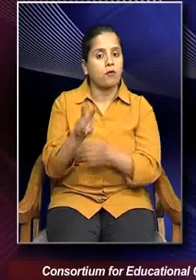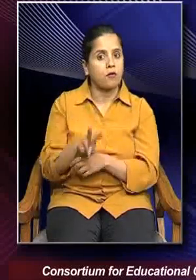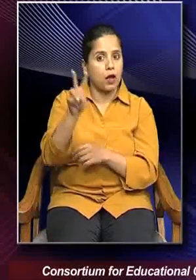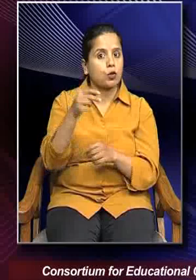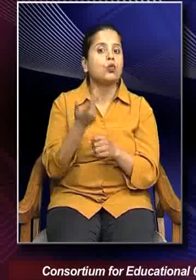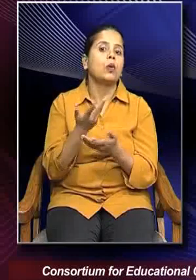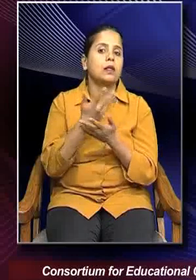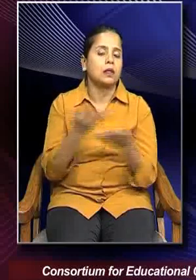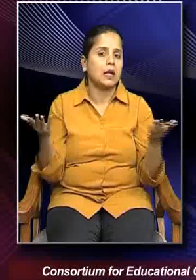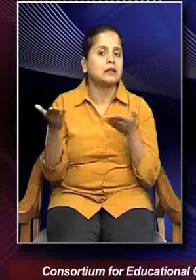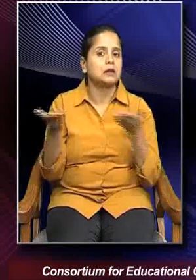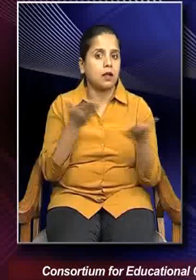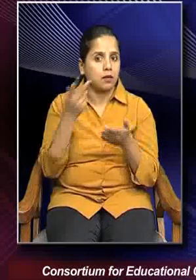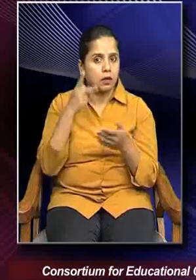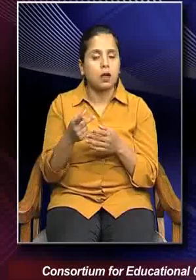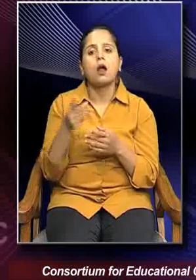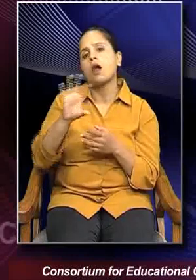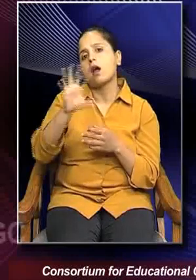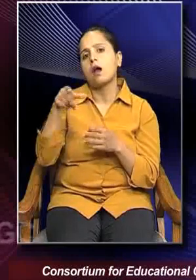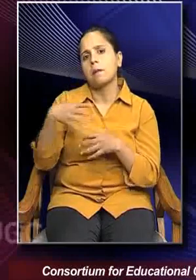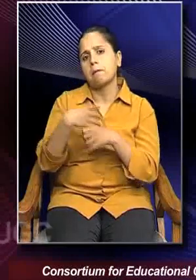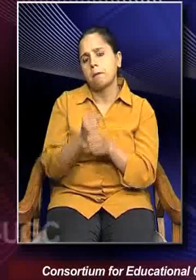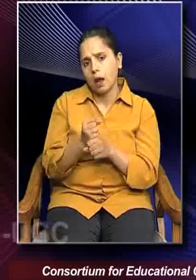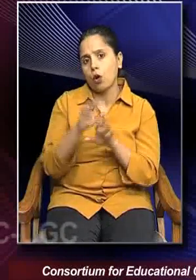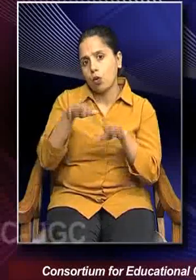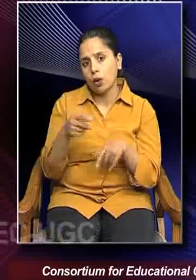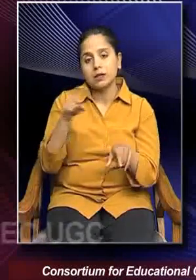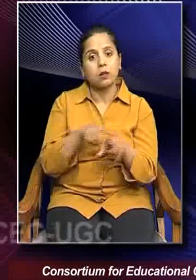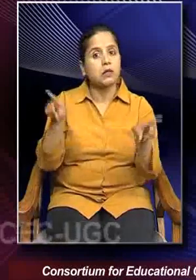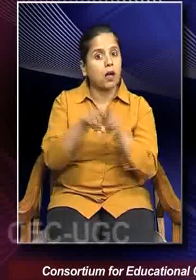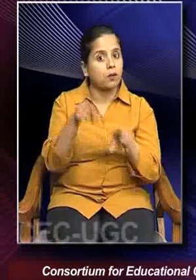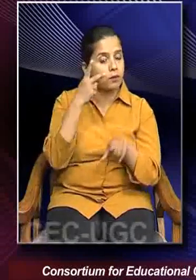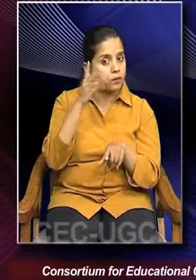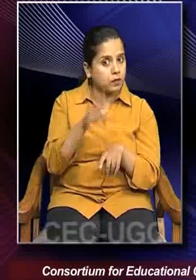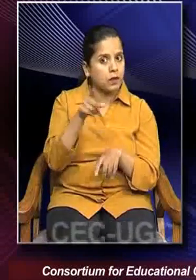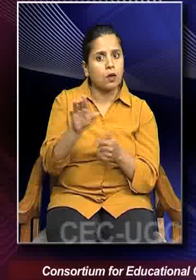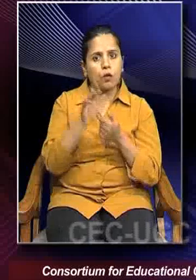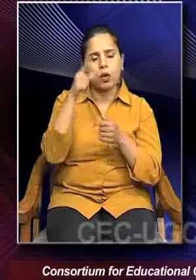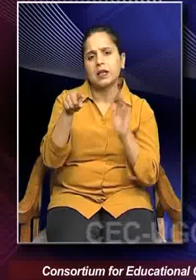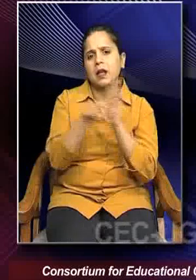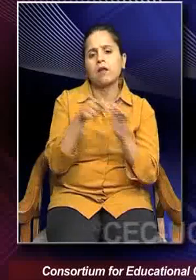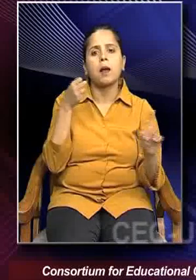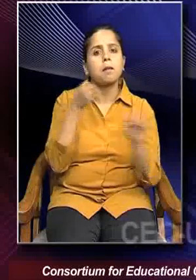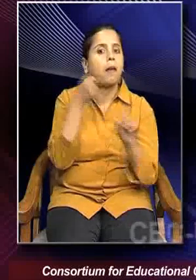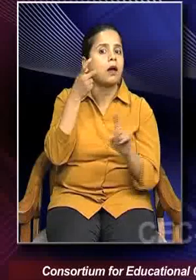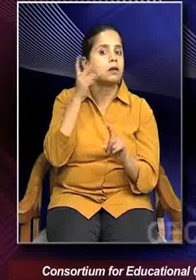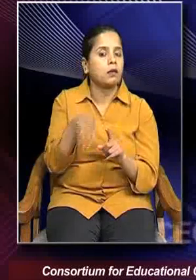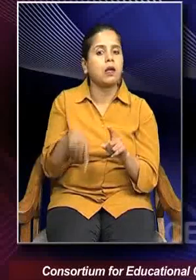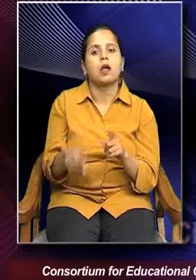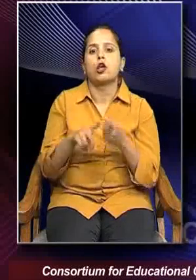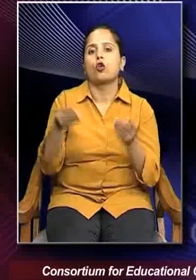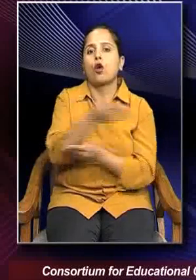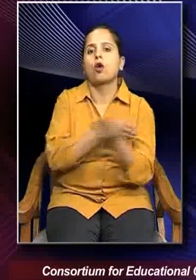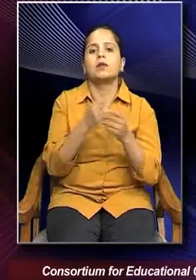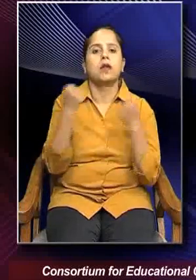and services that are produced by a country in a given year. At the same time, it also accounts for the negative impacts due to the economic activity, such